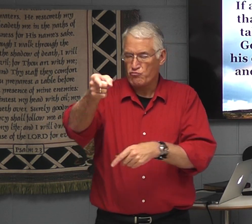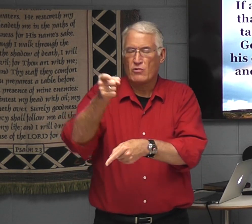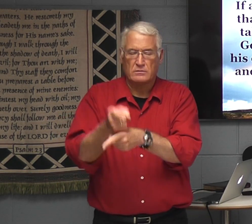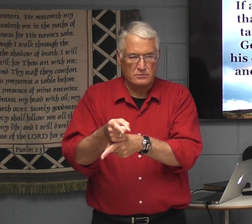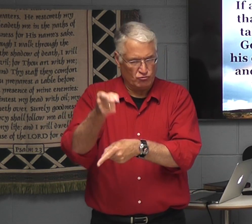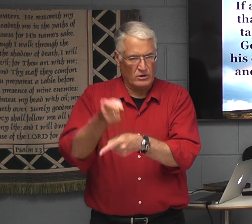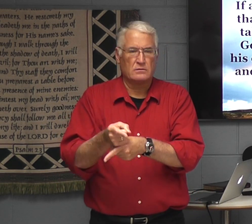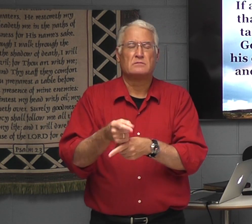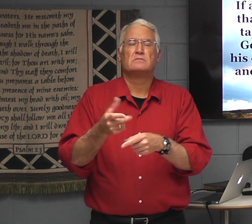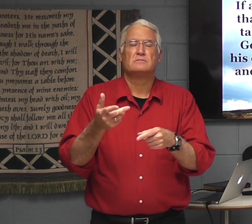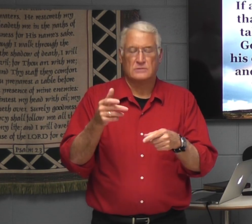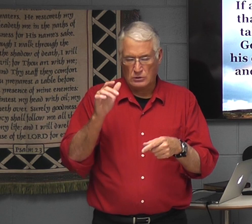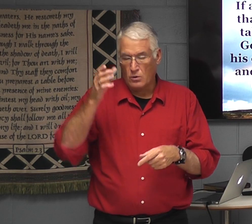Yeah, right.